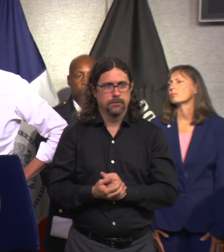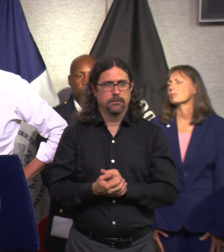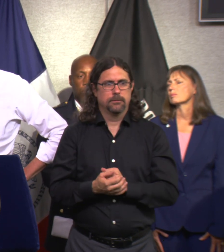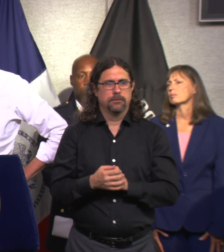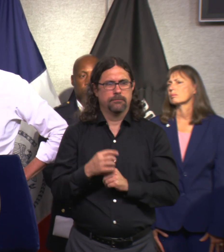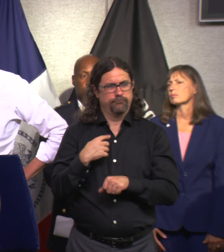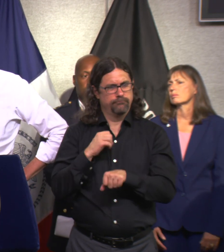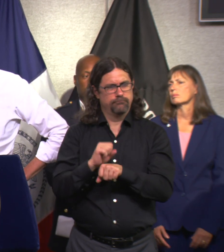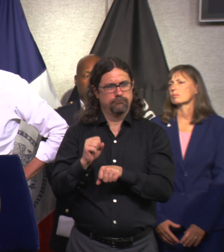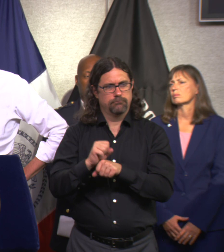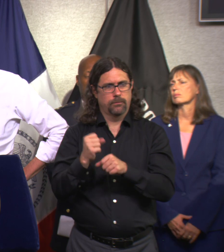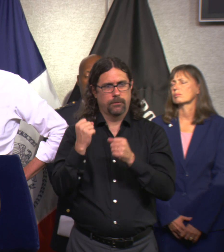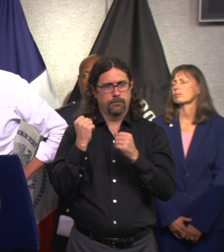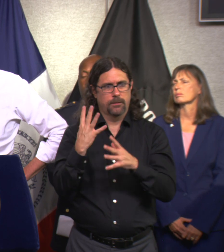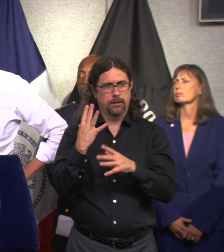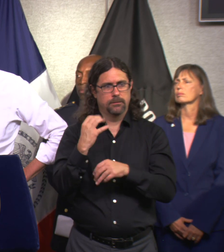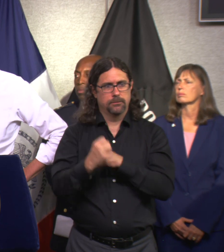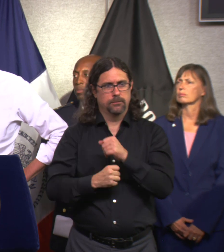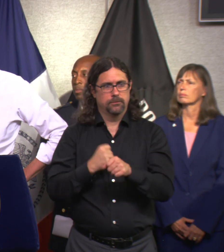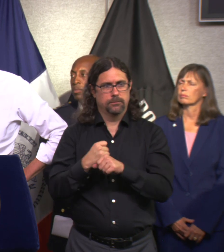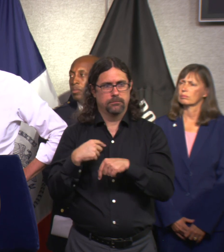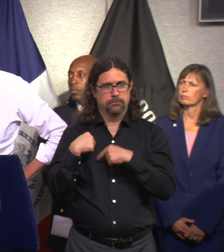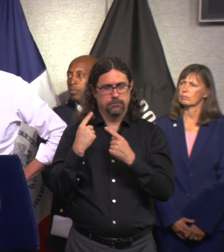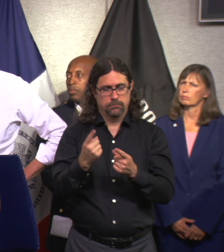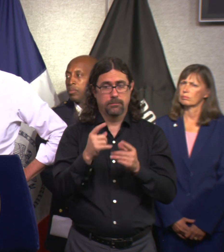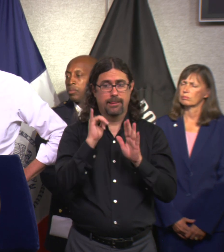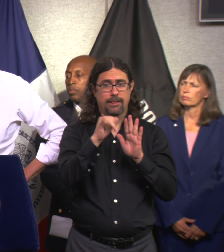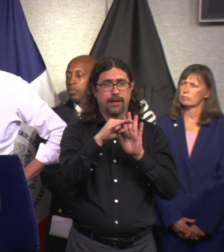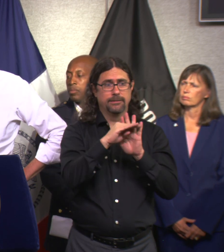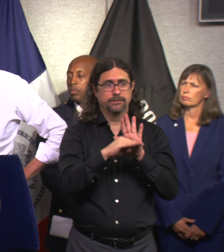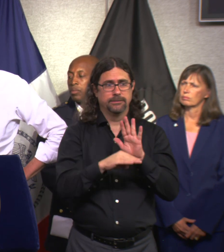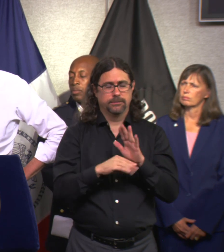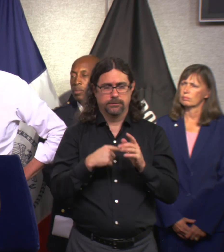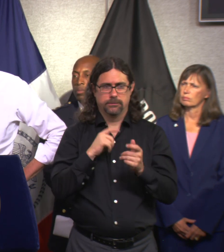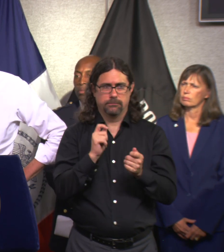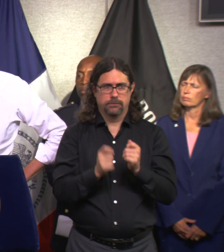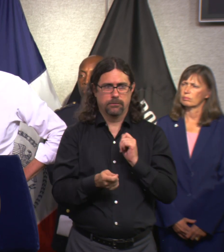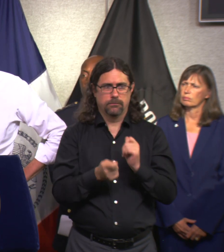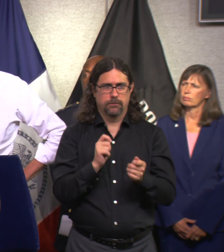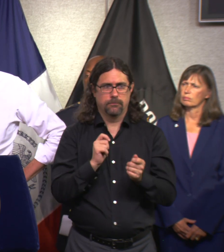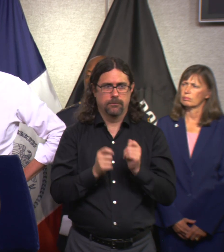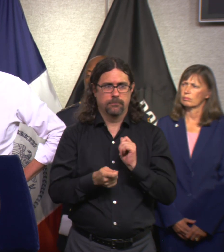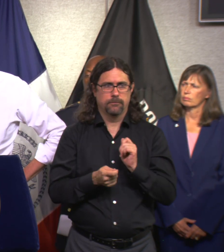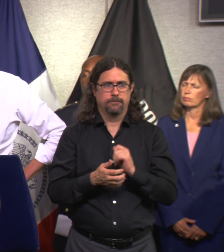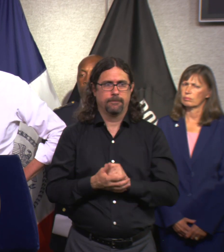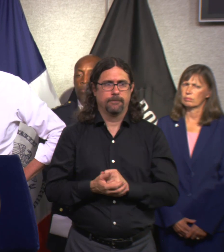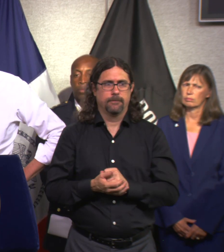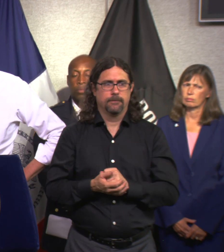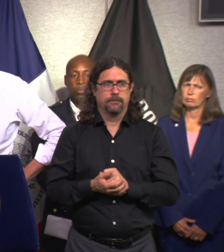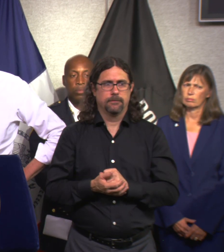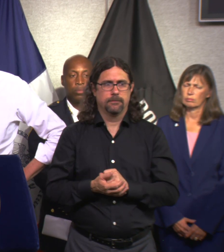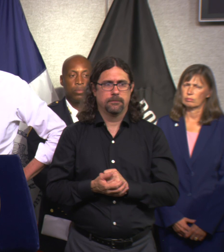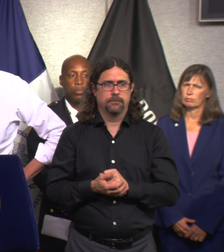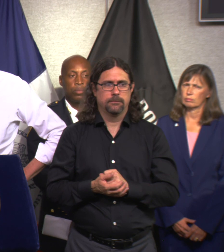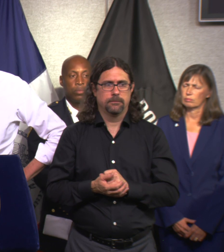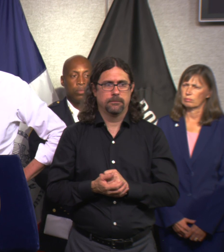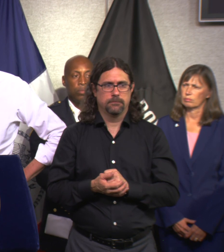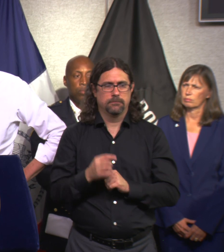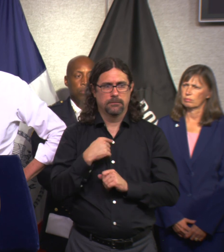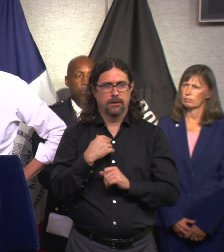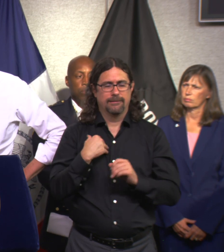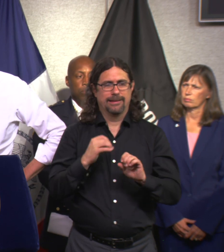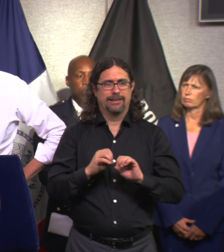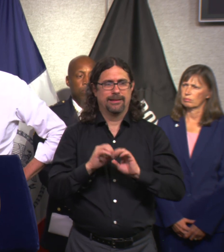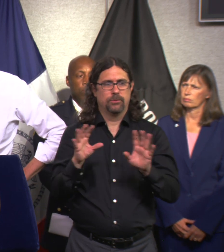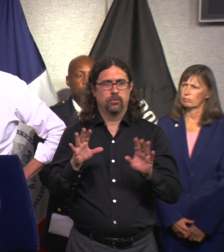an ever-changing list. We held a high standard. We held a clear standard. At the day the contribution is made, if you're not on doing business, you're